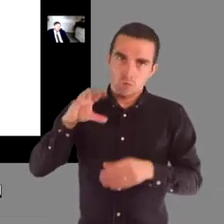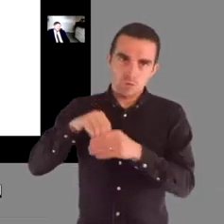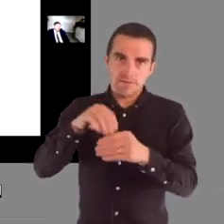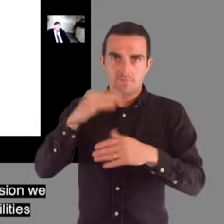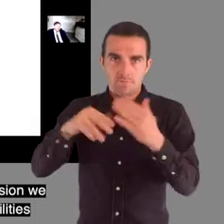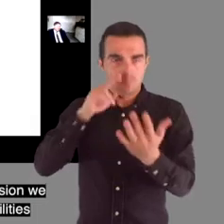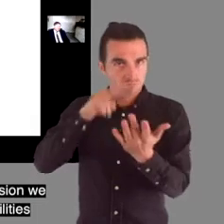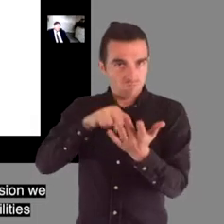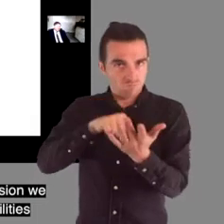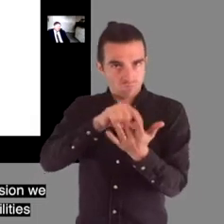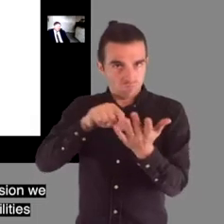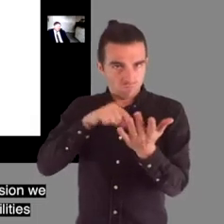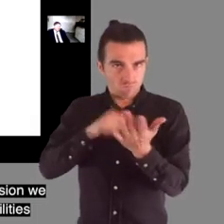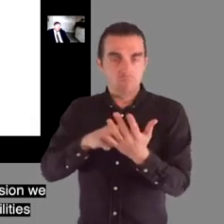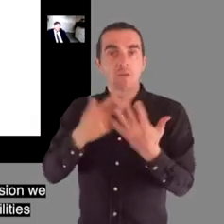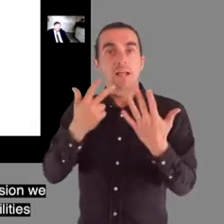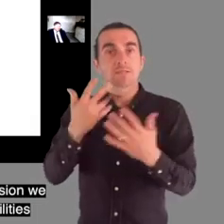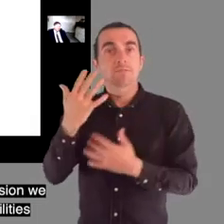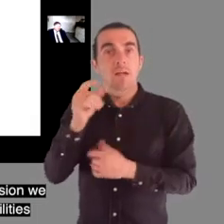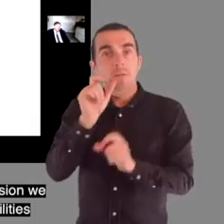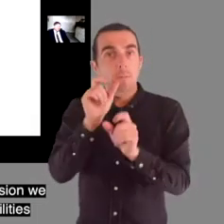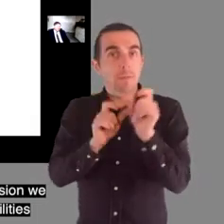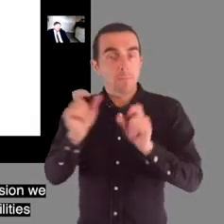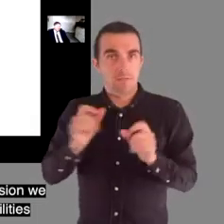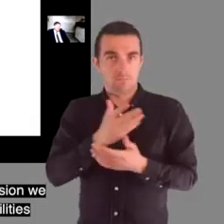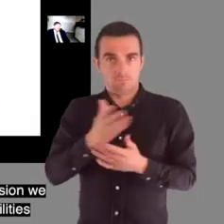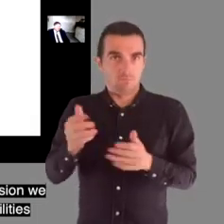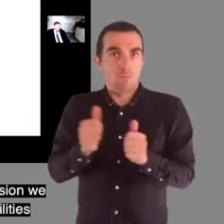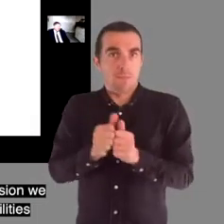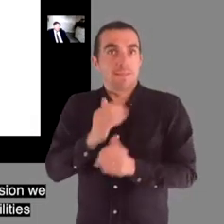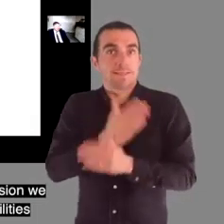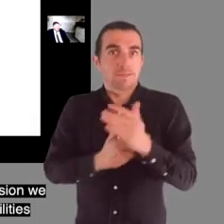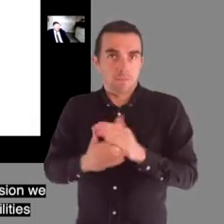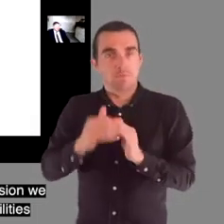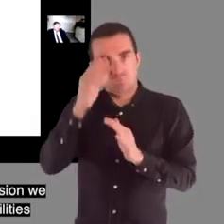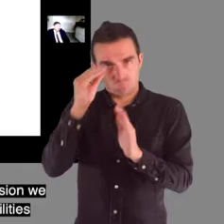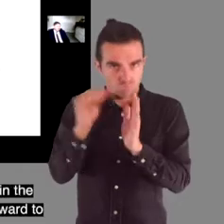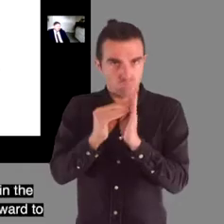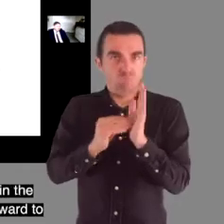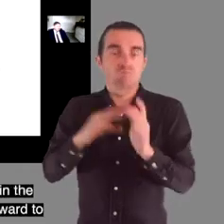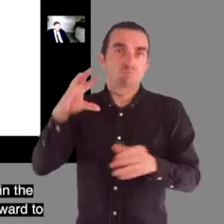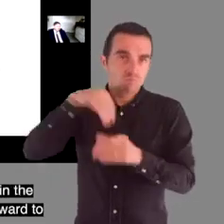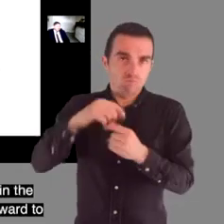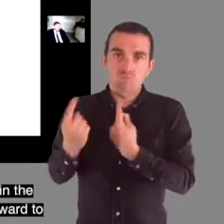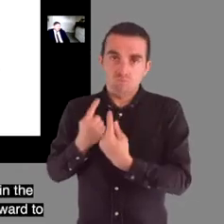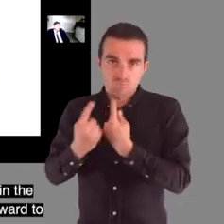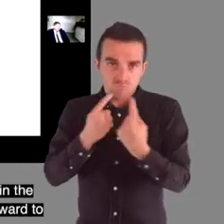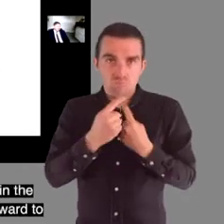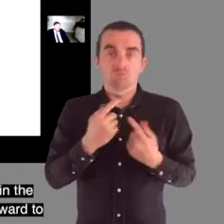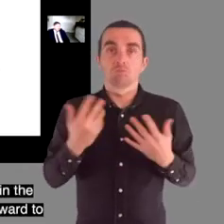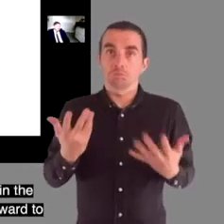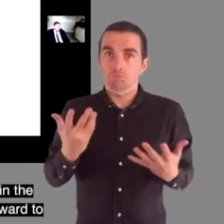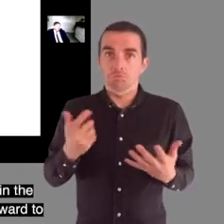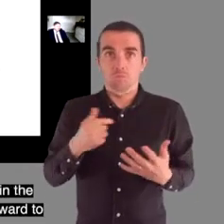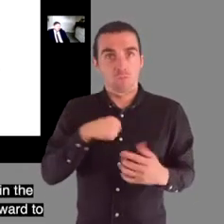the beginning. If we look at the first ad hoc session, we see that 85 people with disabilities were registered to participate